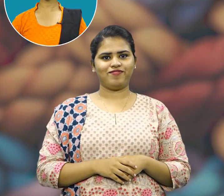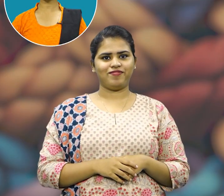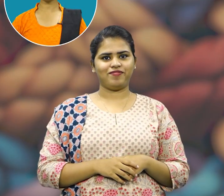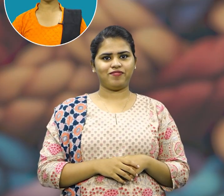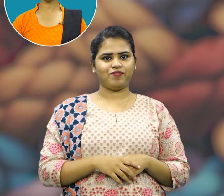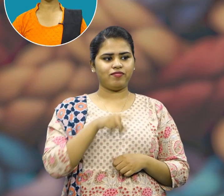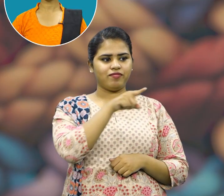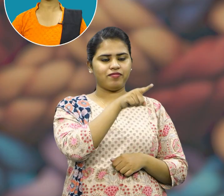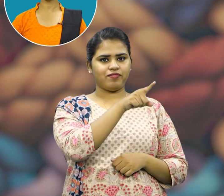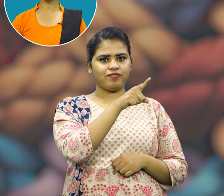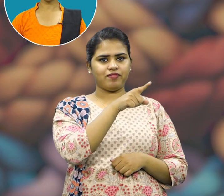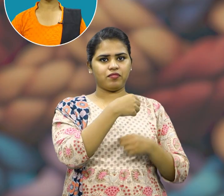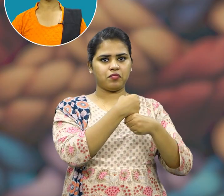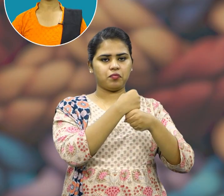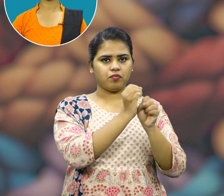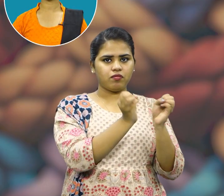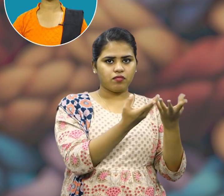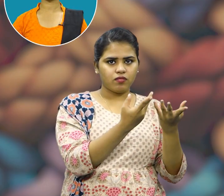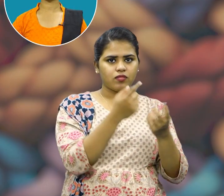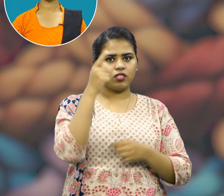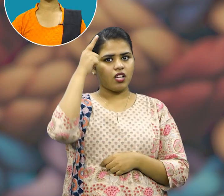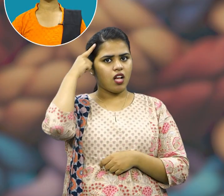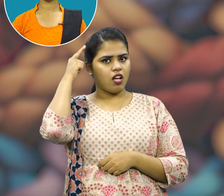It was prepared from coal,